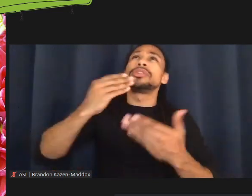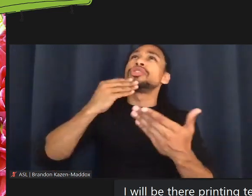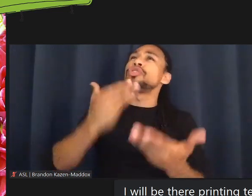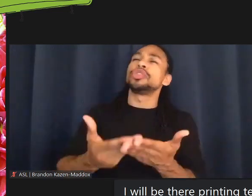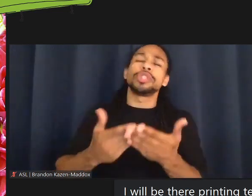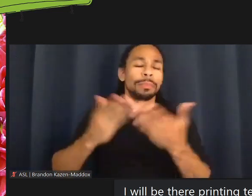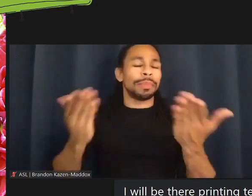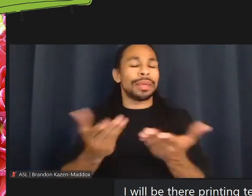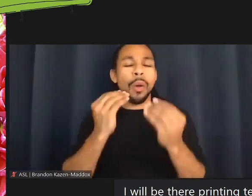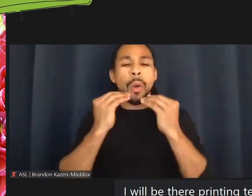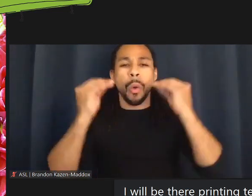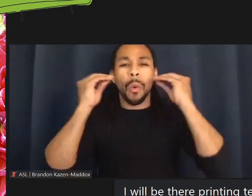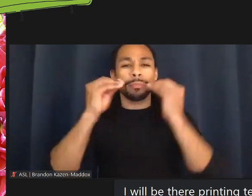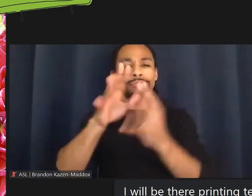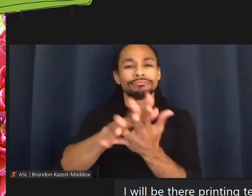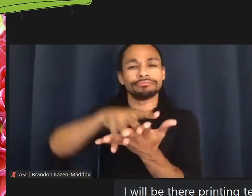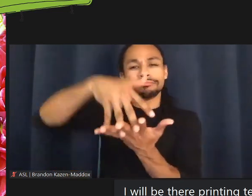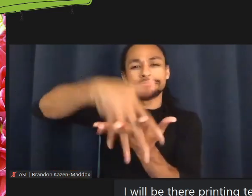Thank you.